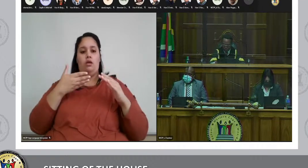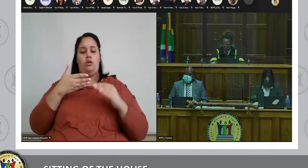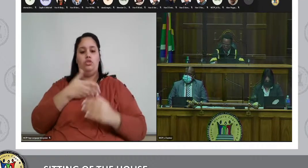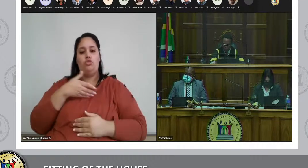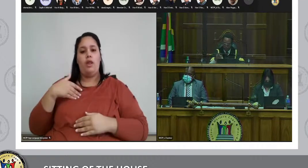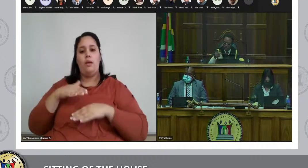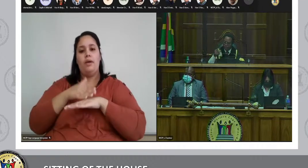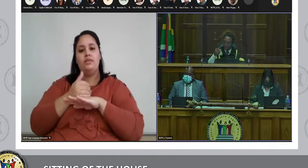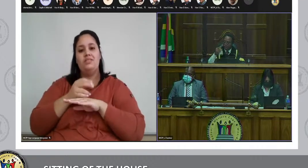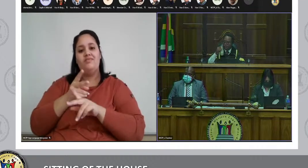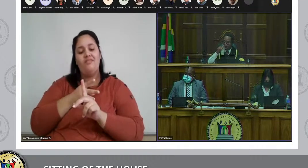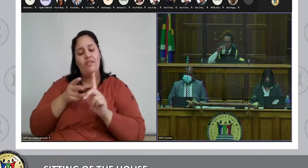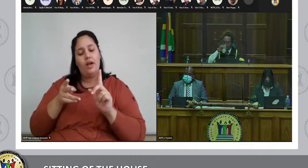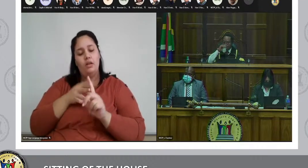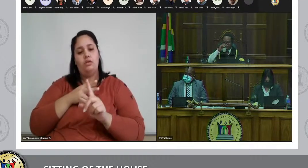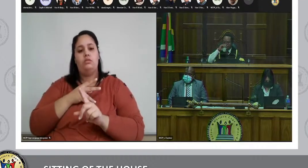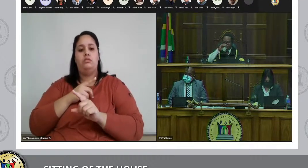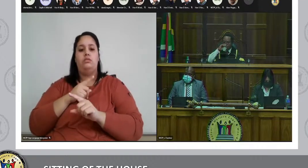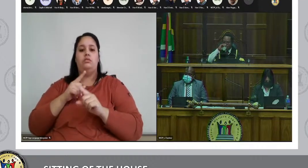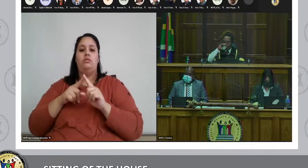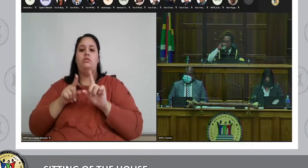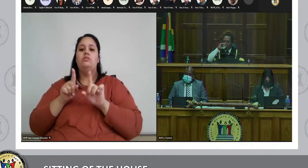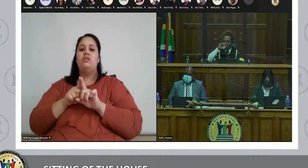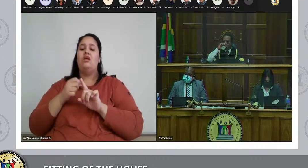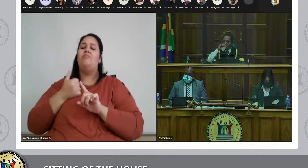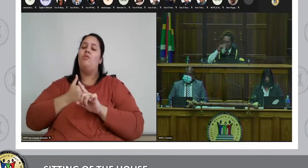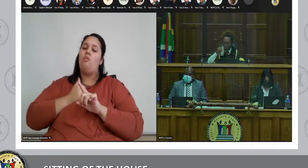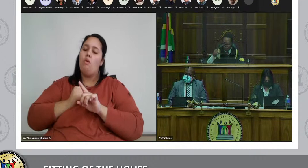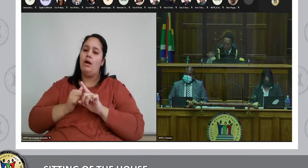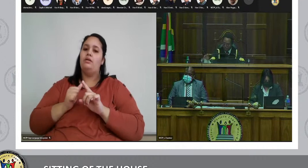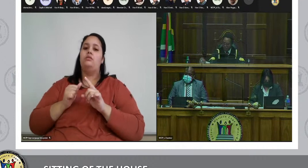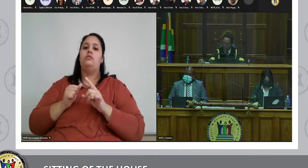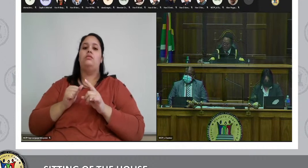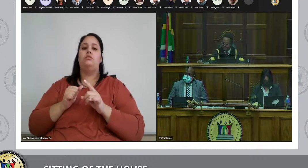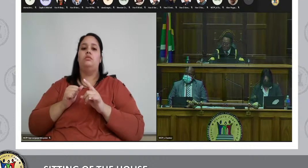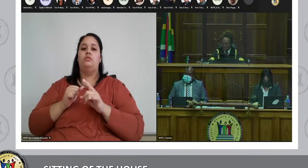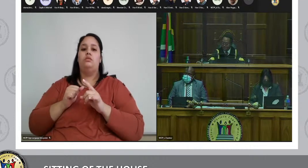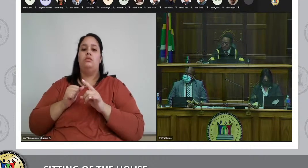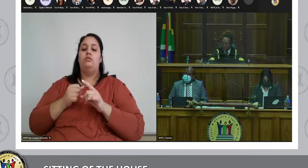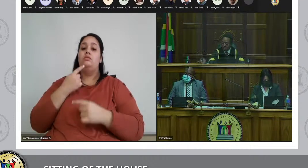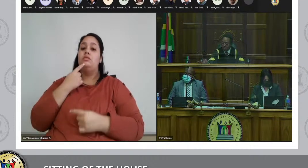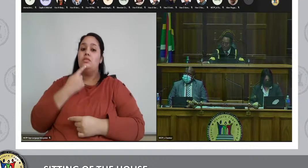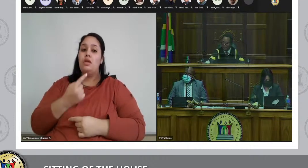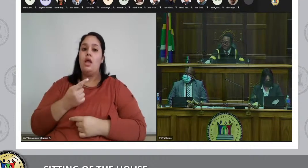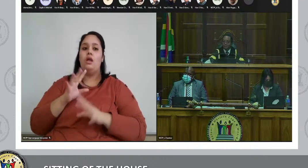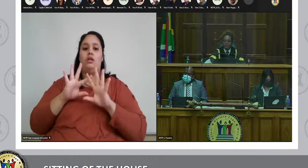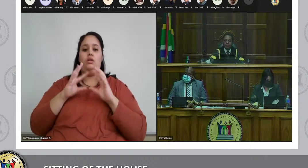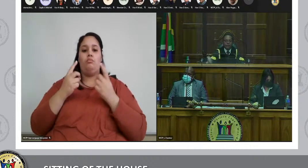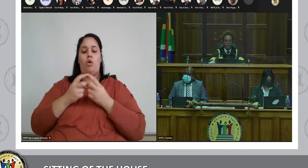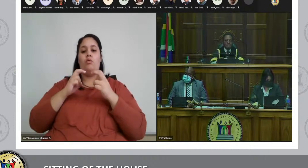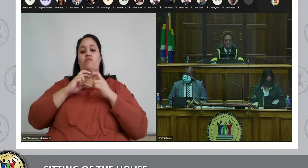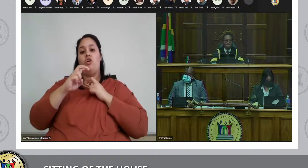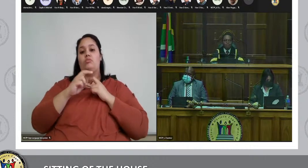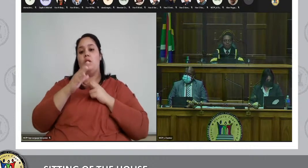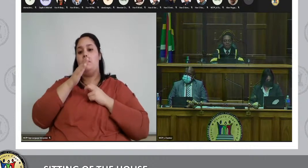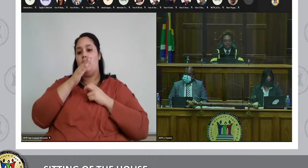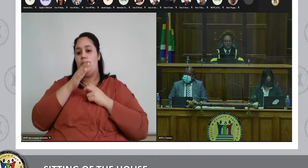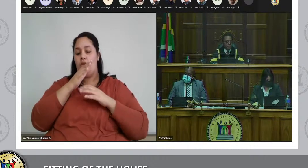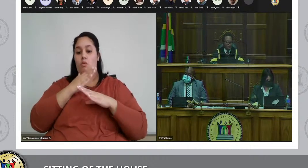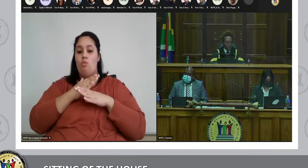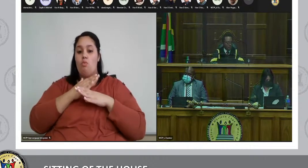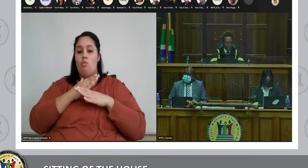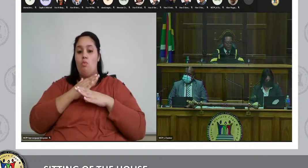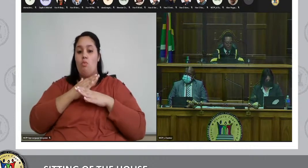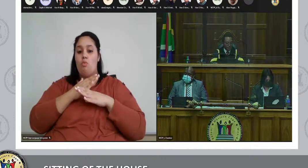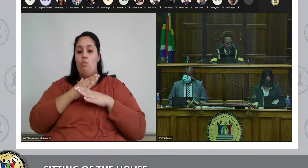violence. And I want to make it state categorically that the Department of Transport and Public Works is fully